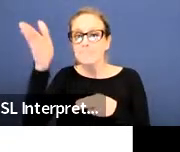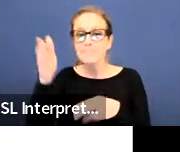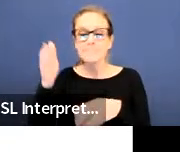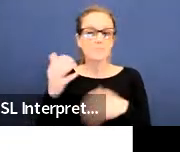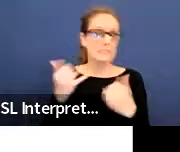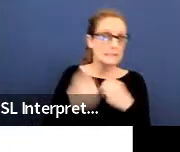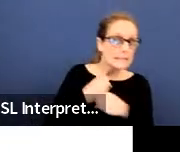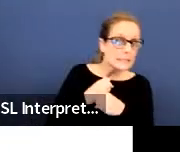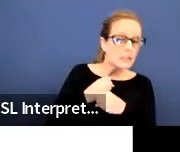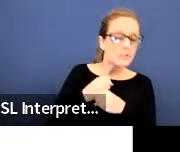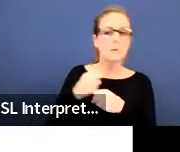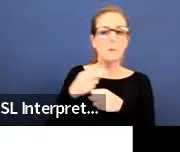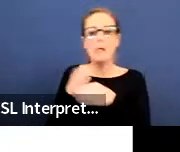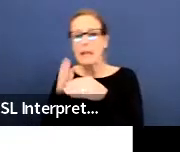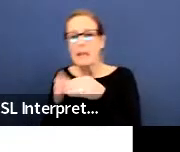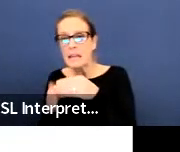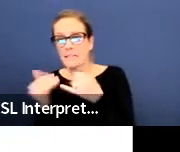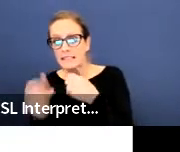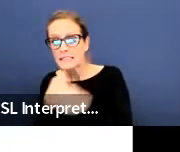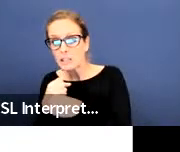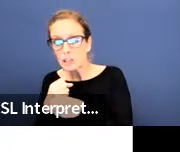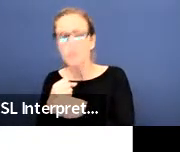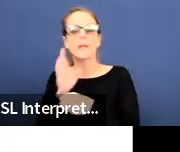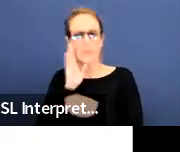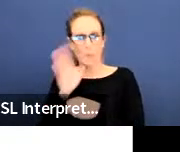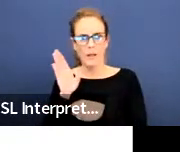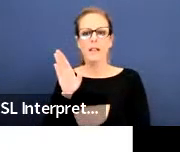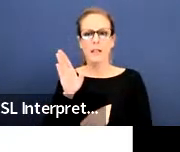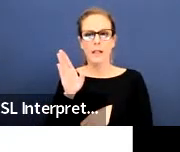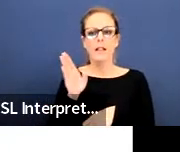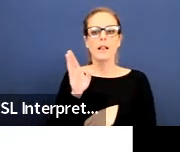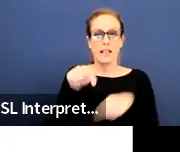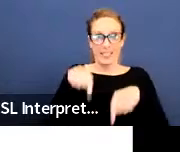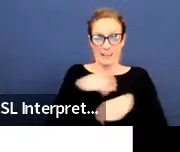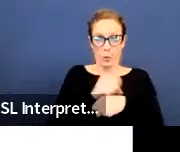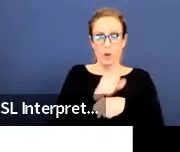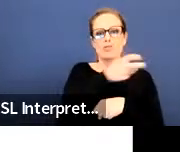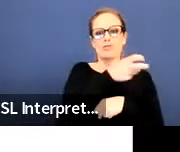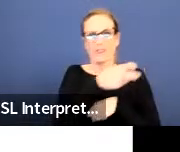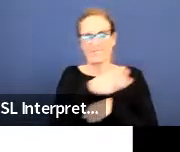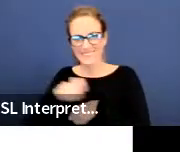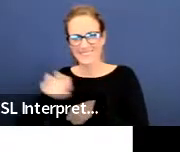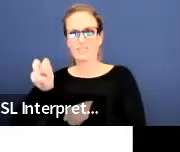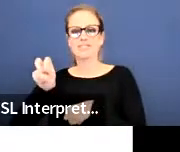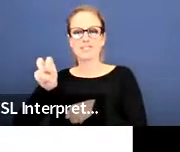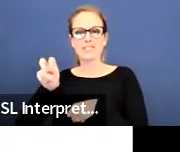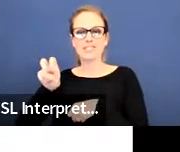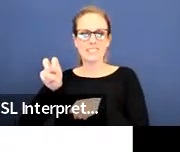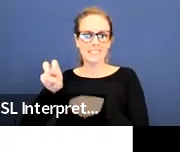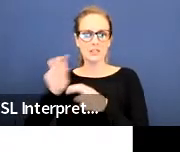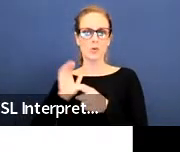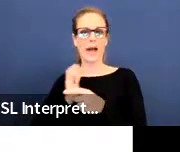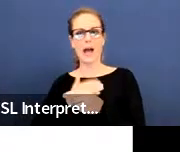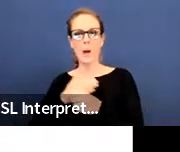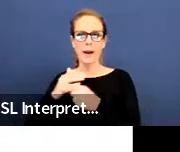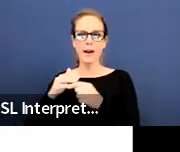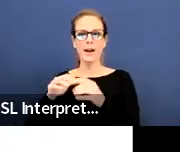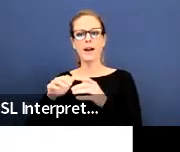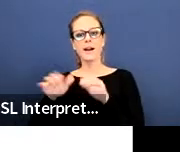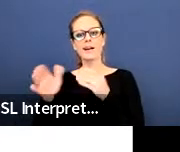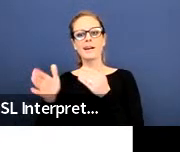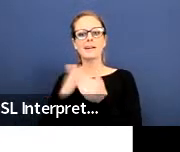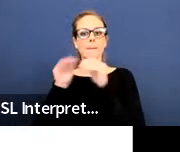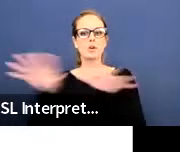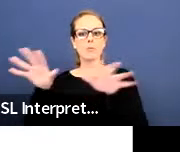and maybe towards the end of this year, we will transition this work back to our acute communicable disease unit in our public health